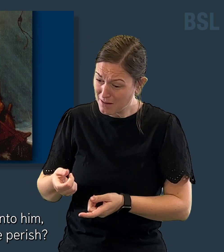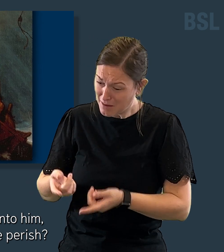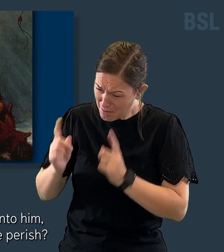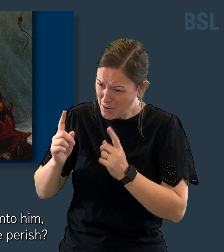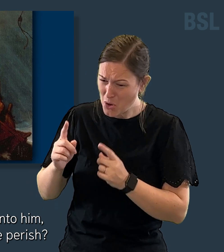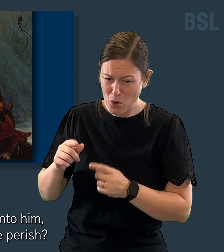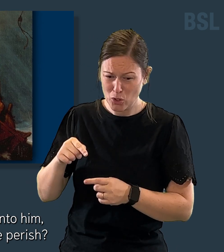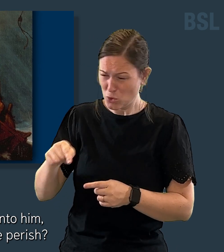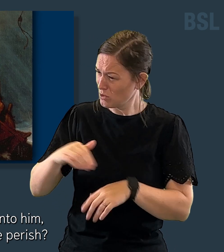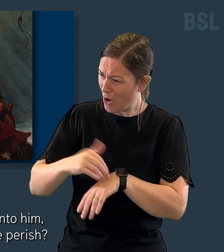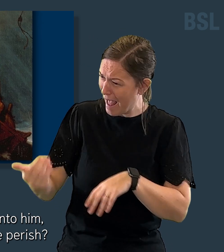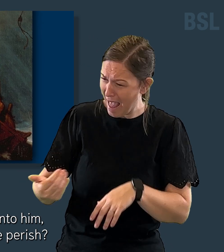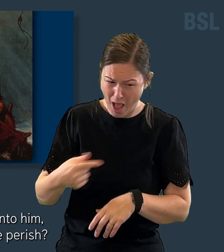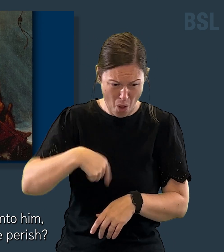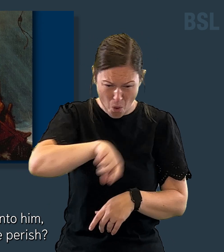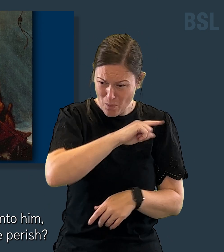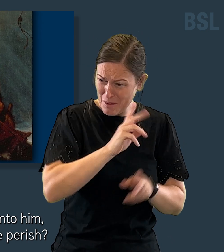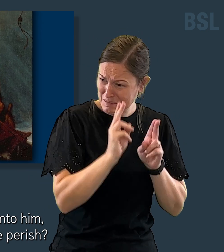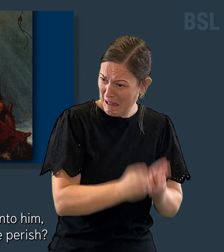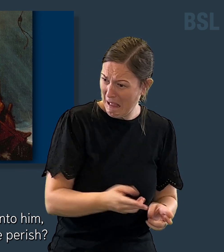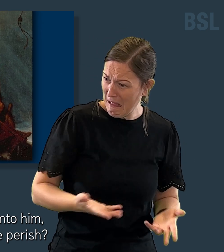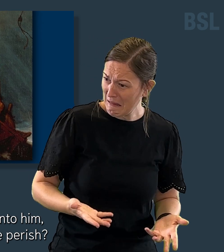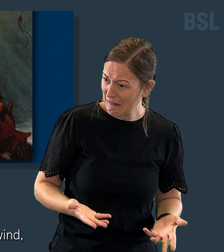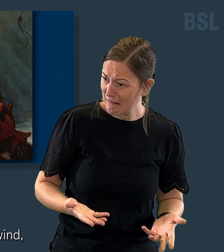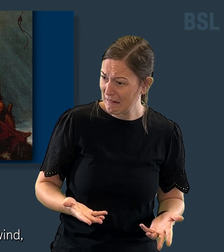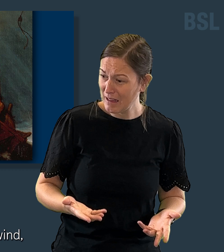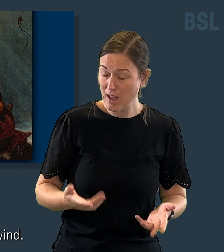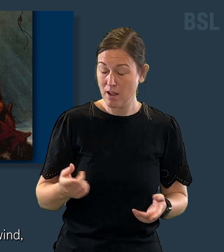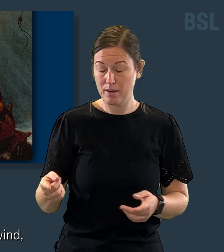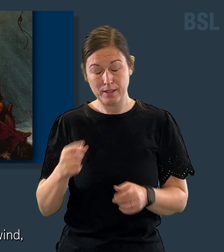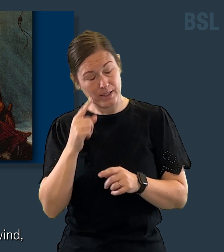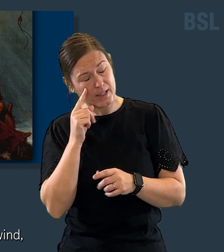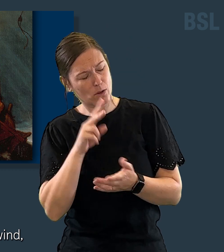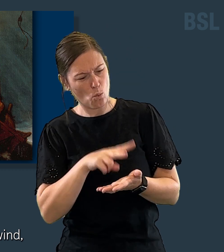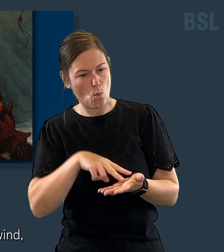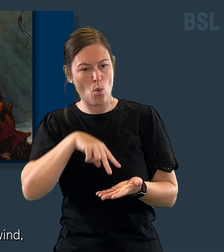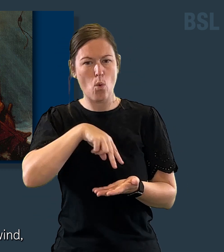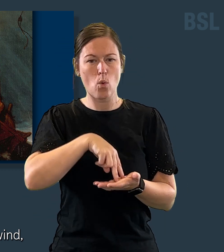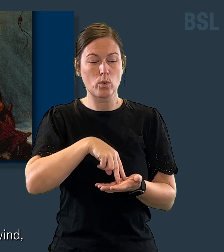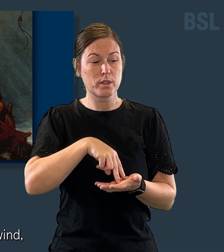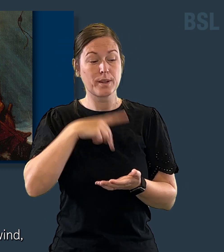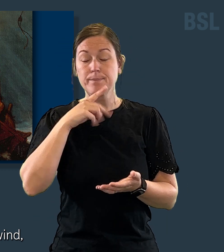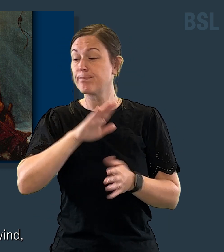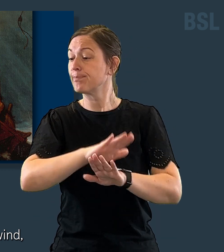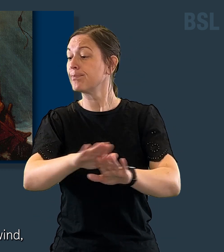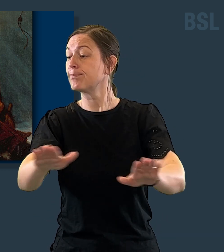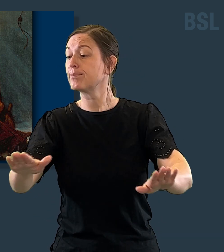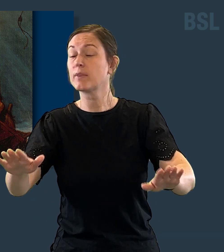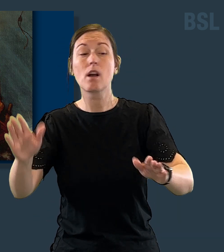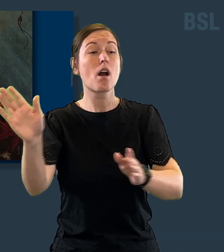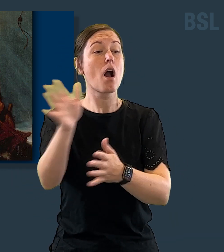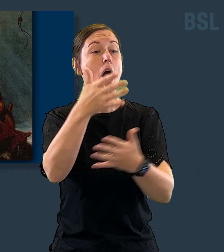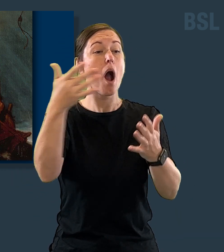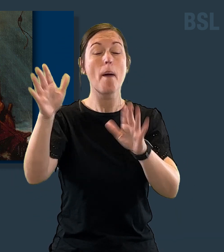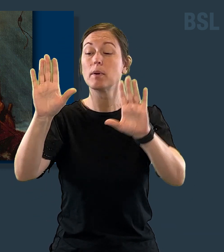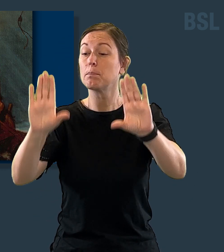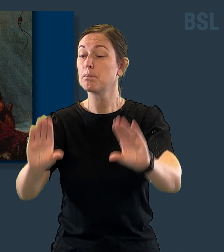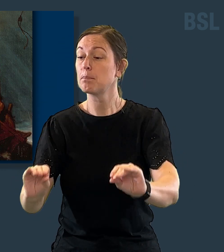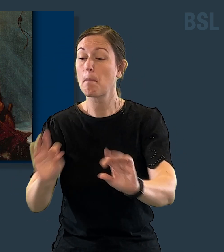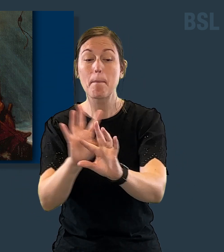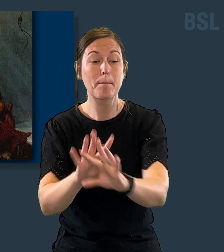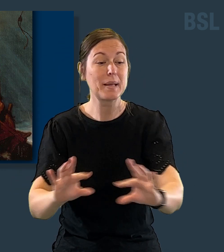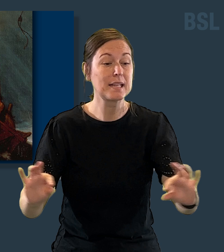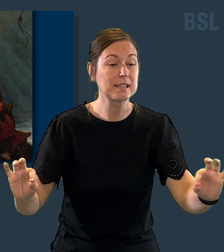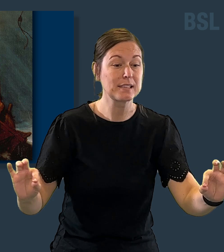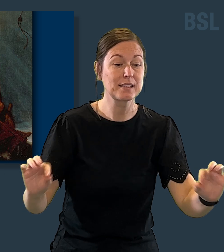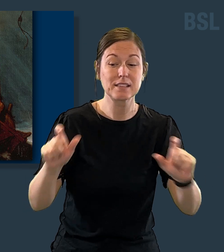Master, carest thou not that we perish? And He arose and rebuked the wind, and said unto the sea,